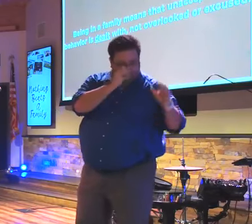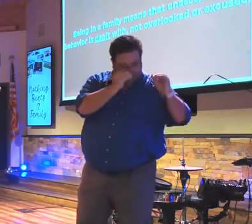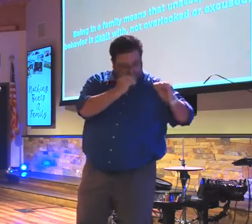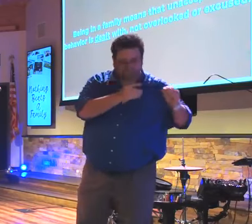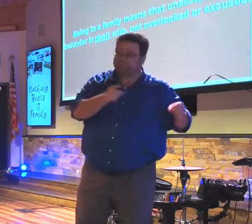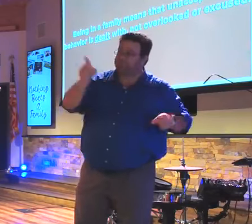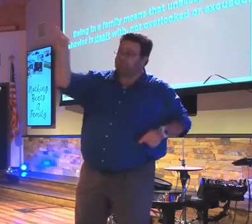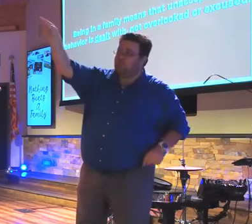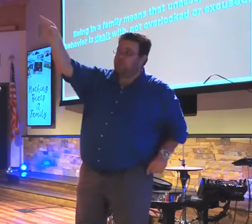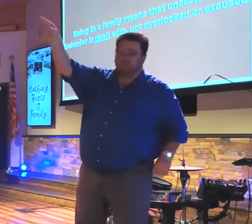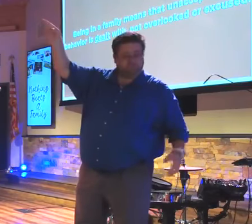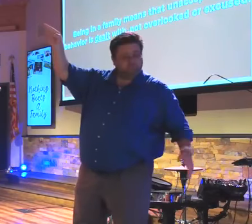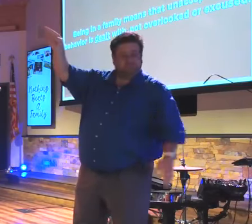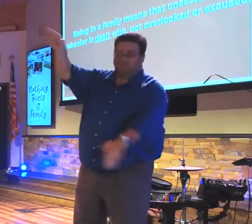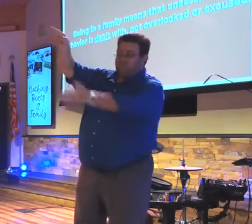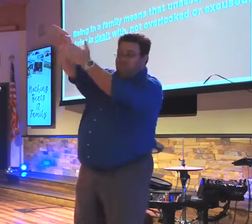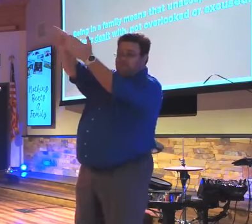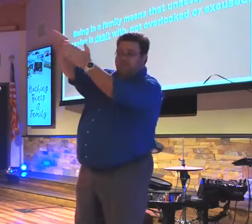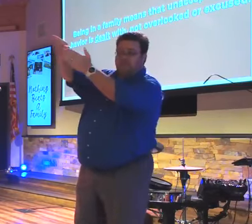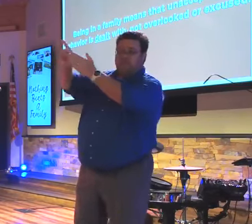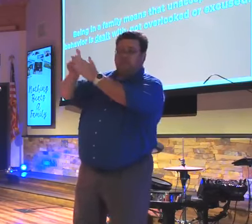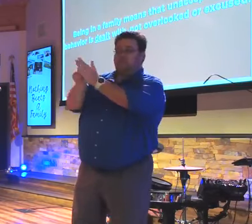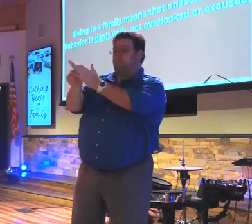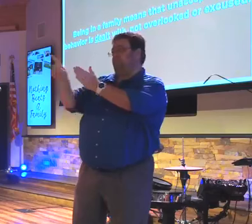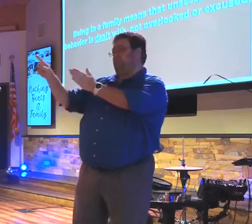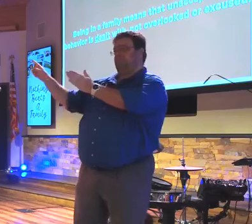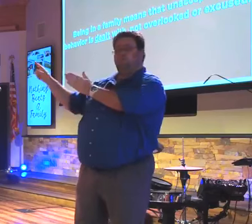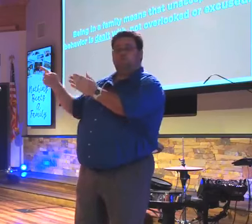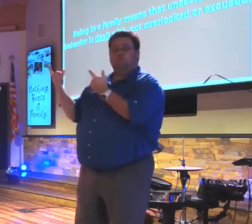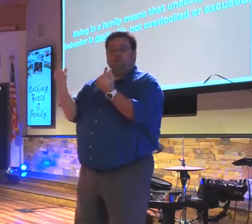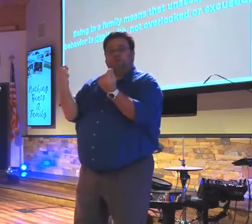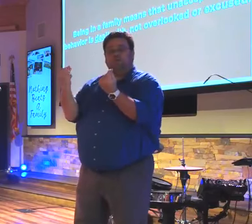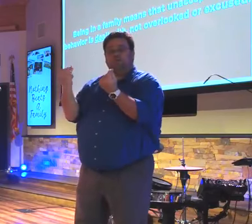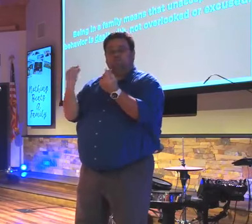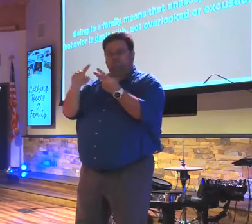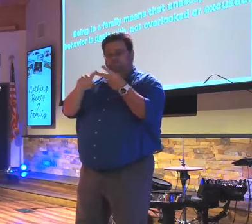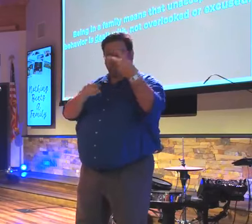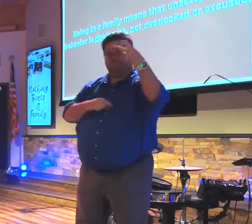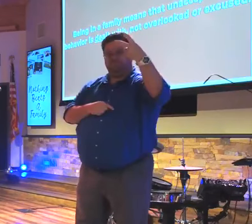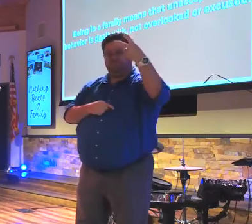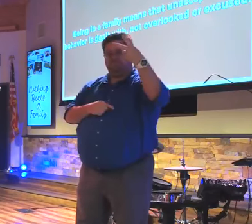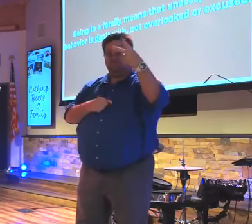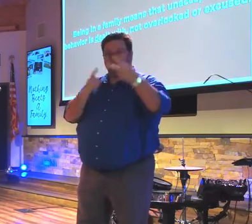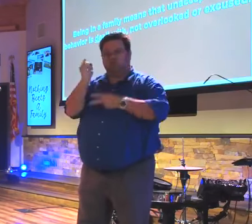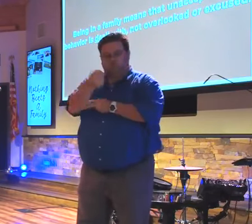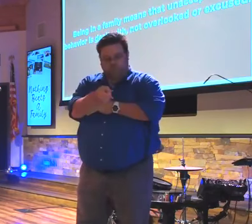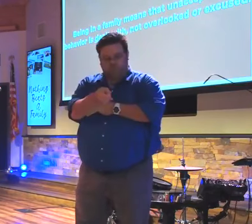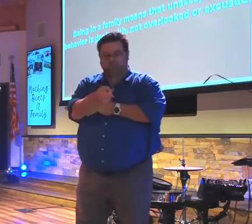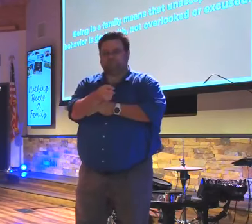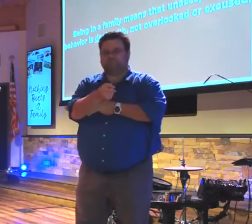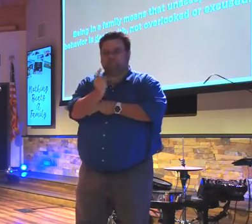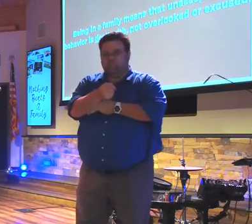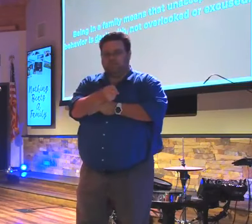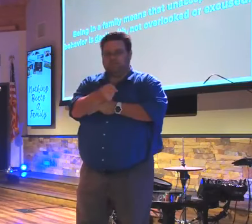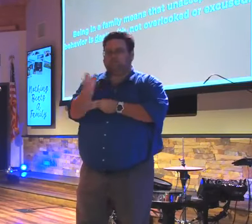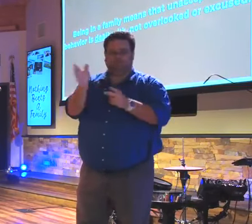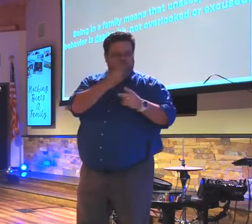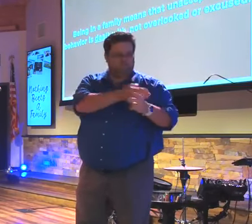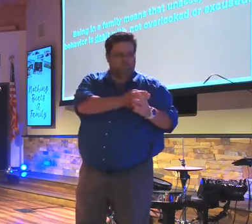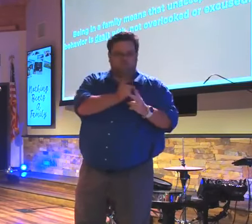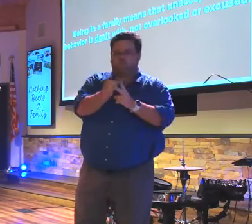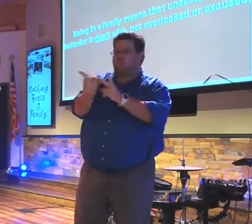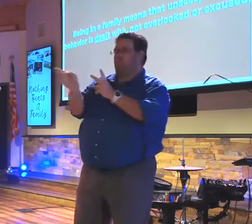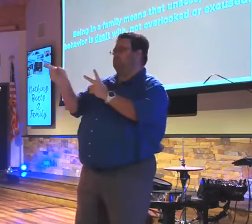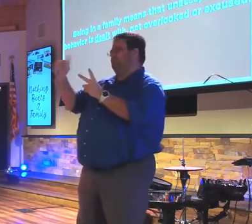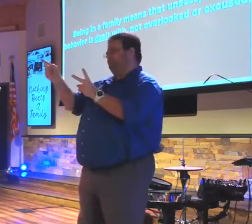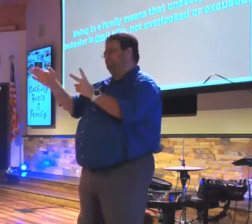you train them the way they ought to go, and when they veer off, what do? You bring number two, what? Correction. You want to bring them back on